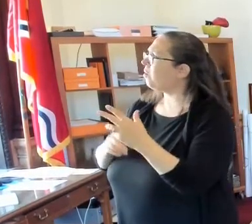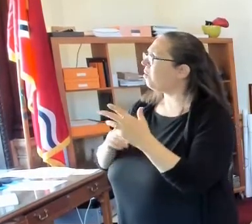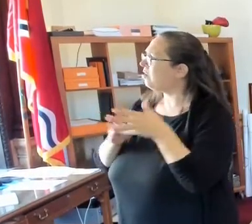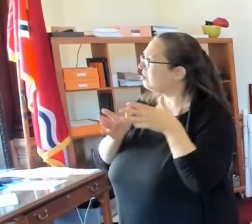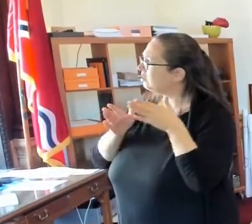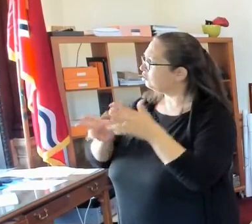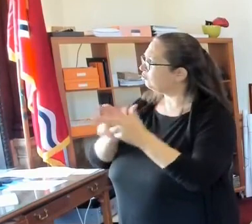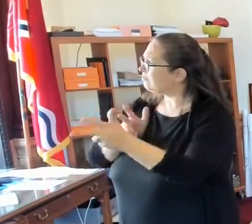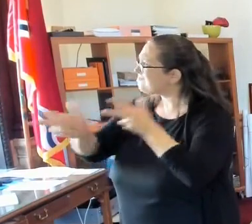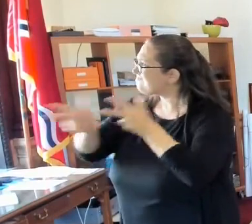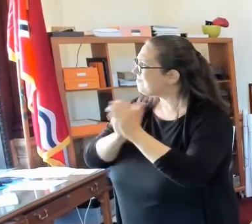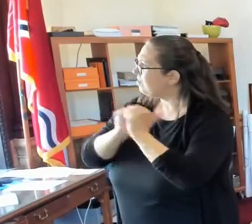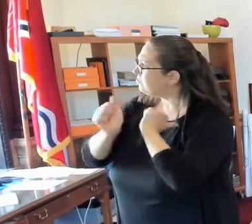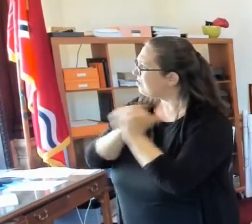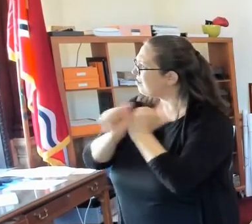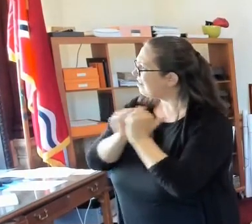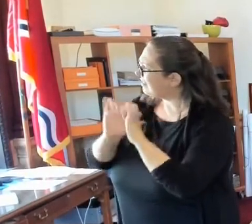is the,